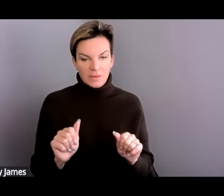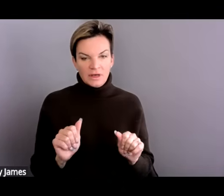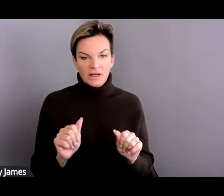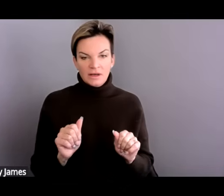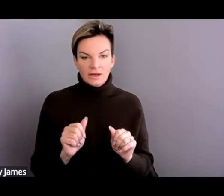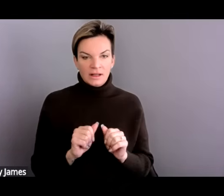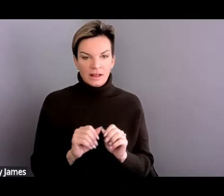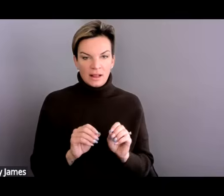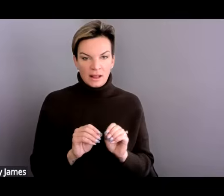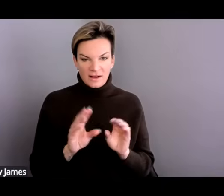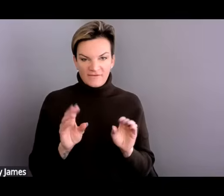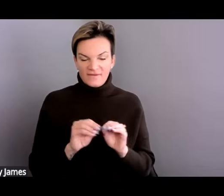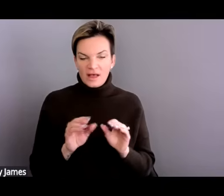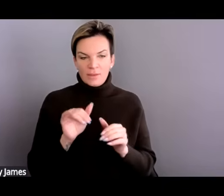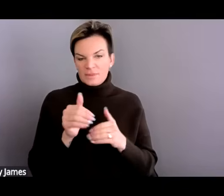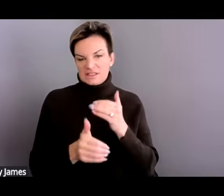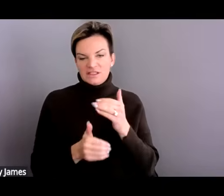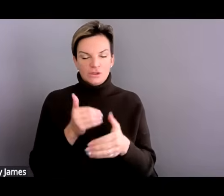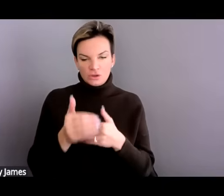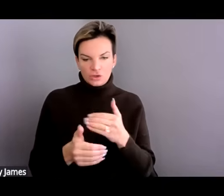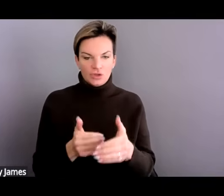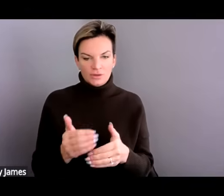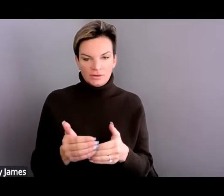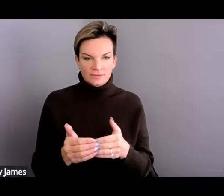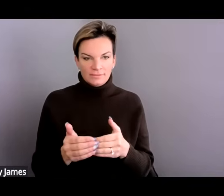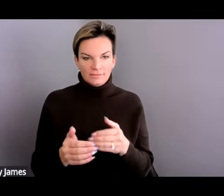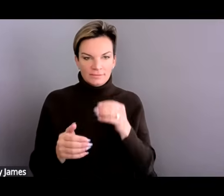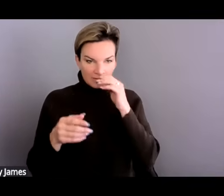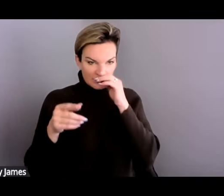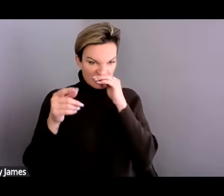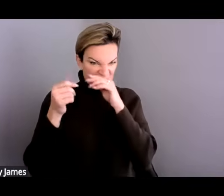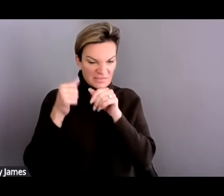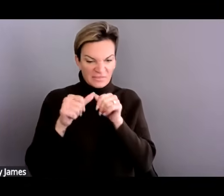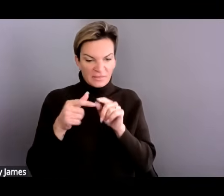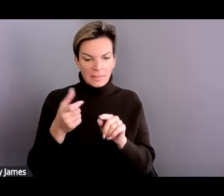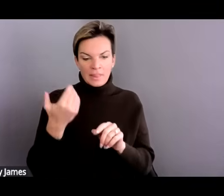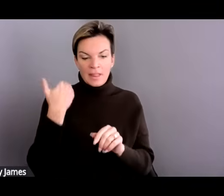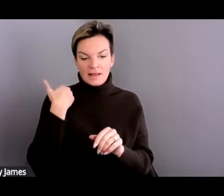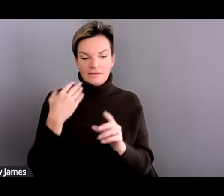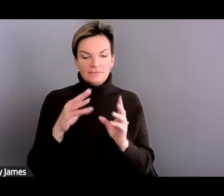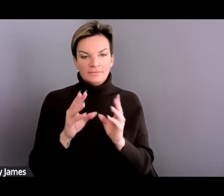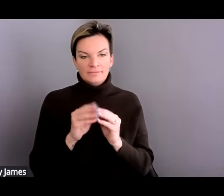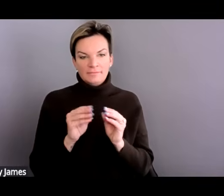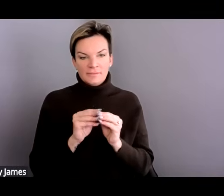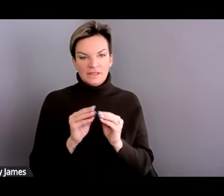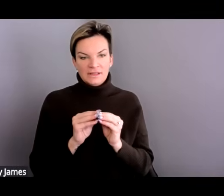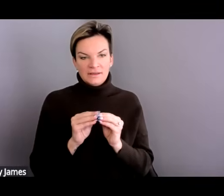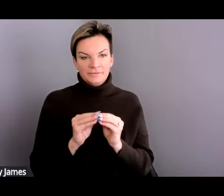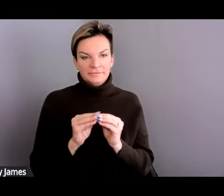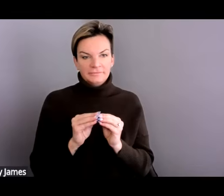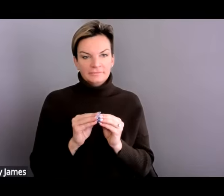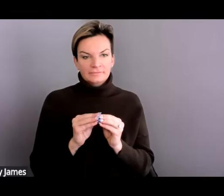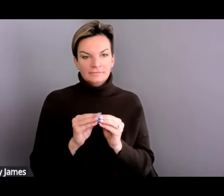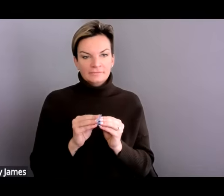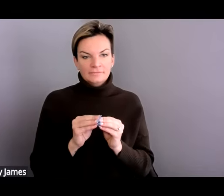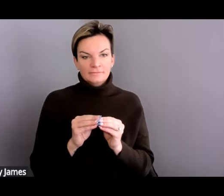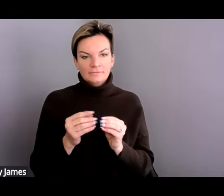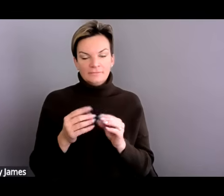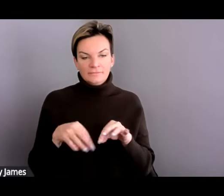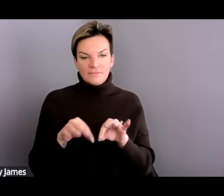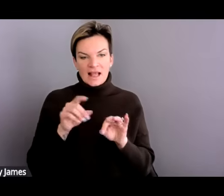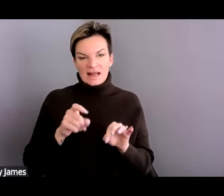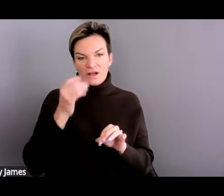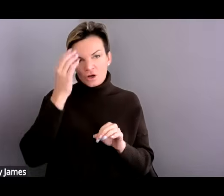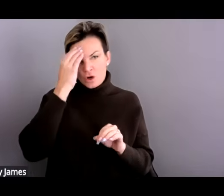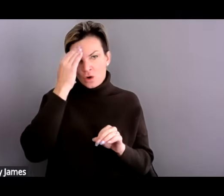the procedure side of things. So if you remember from the last meeting when we talked about this, the biggest thing that I think that I need to know is basically what